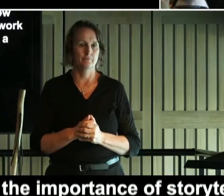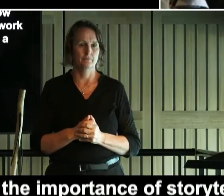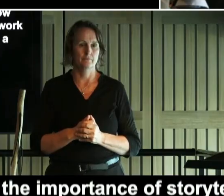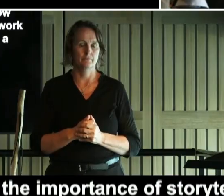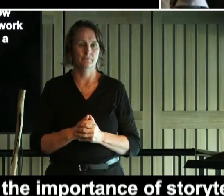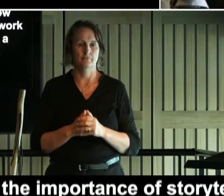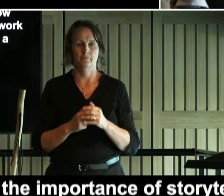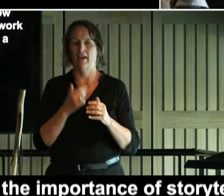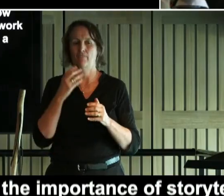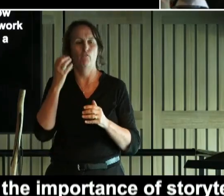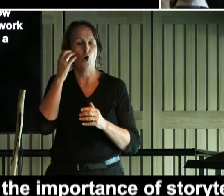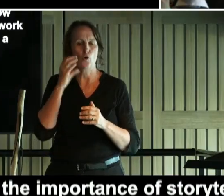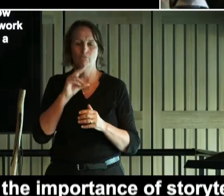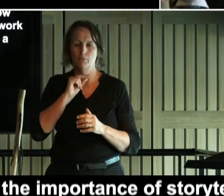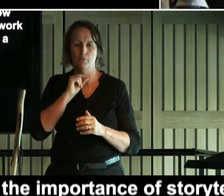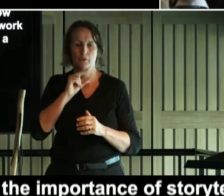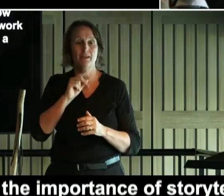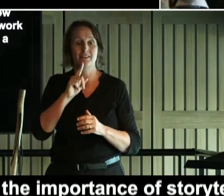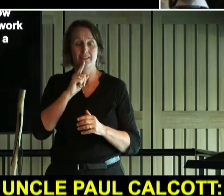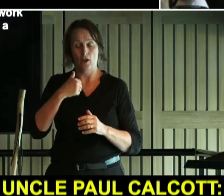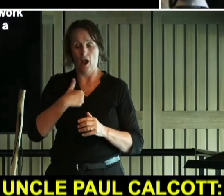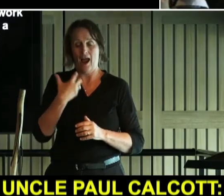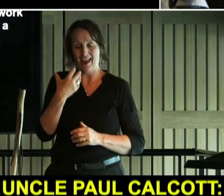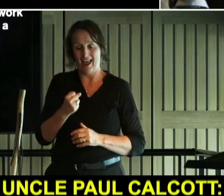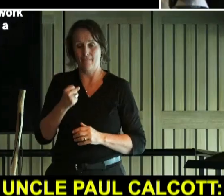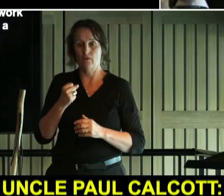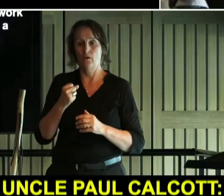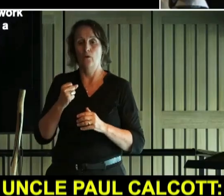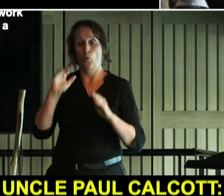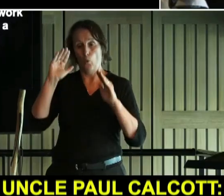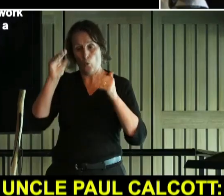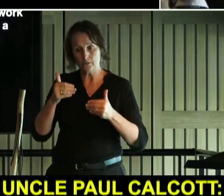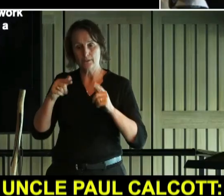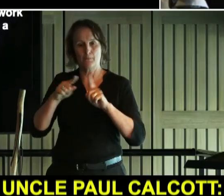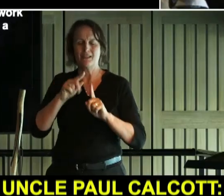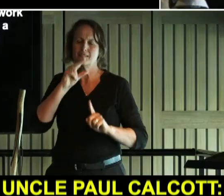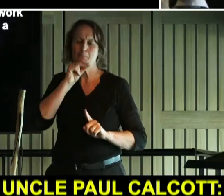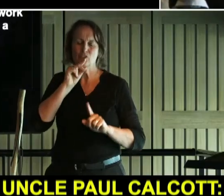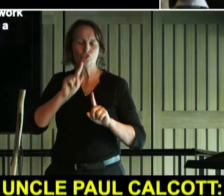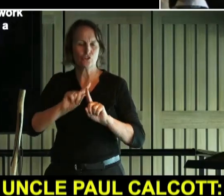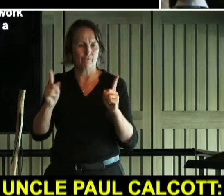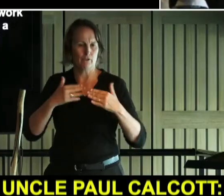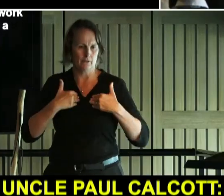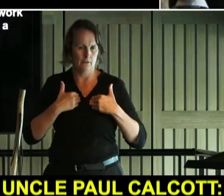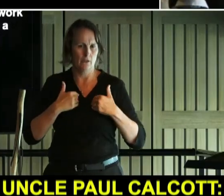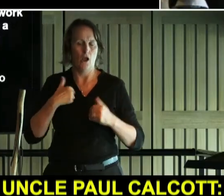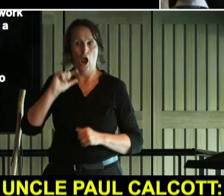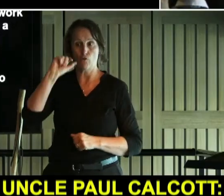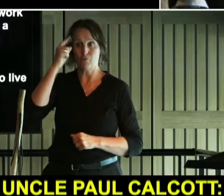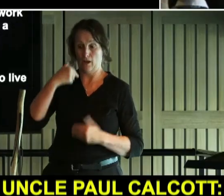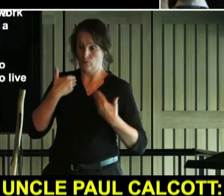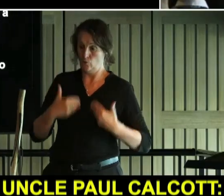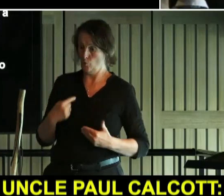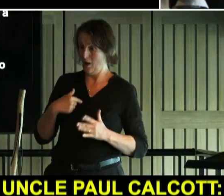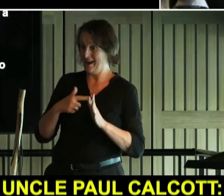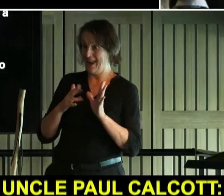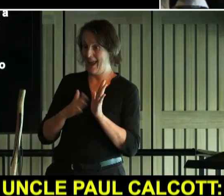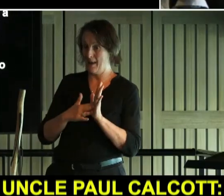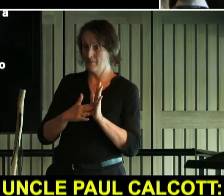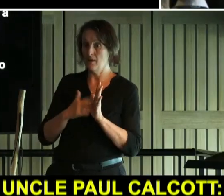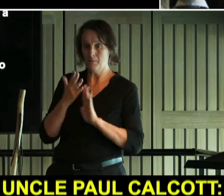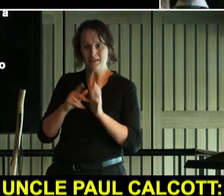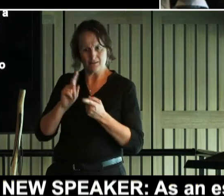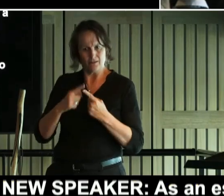As an established actor who lives with autism and a speech difference, I've learned that these aspects of who I am don't define